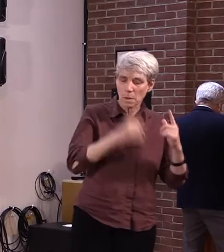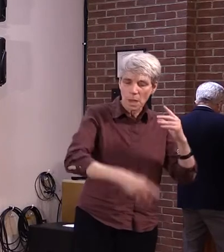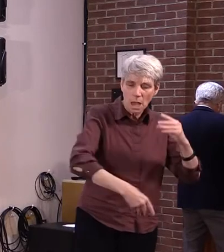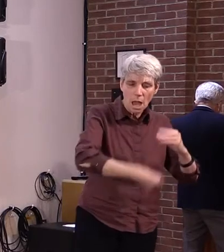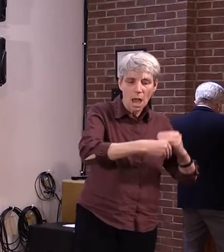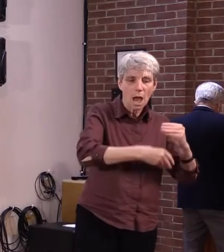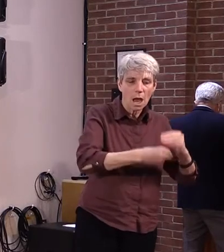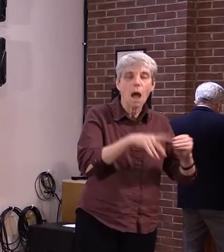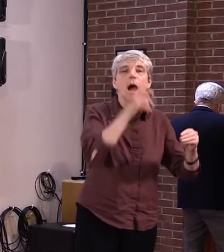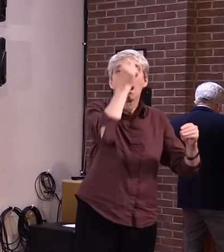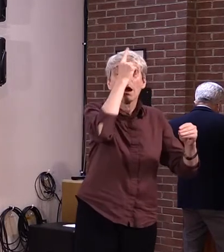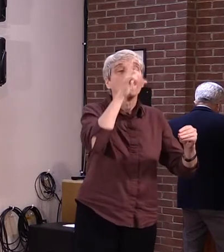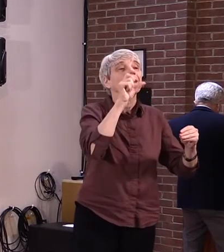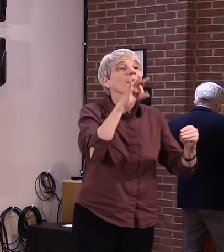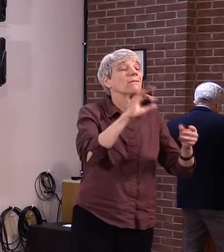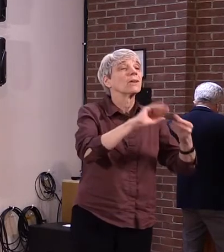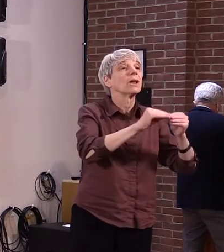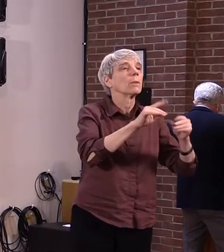that?